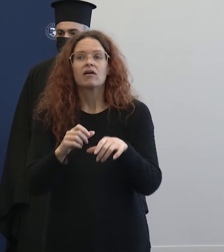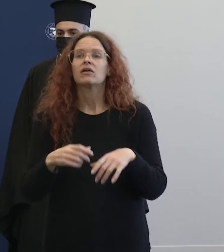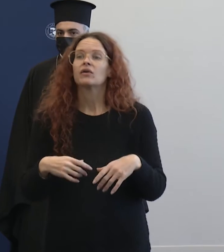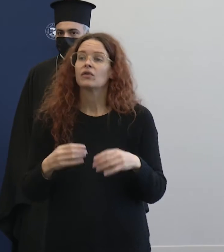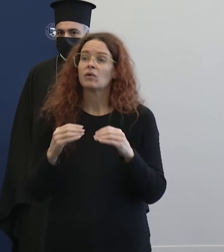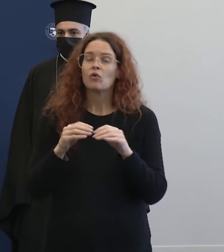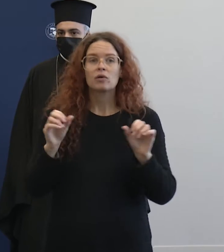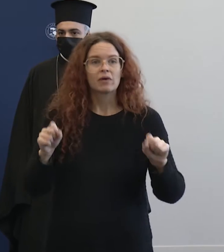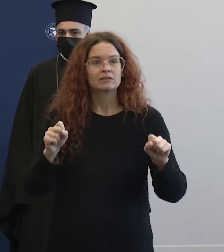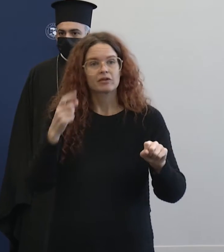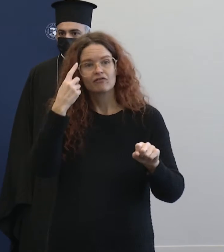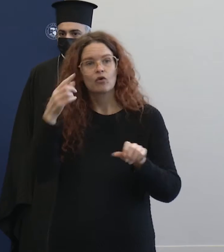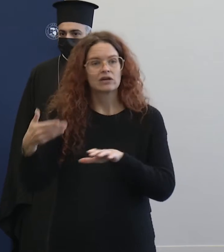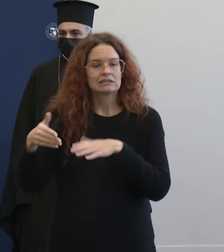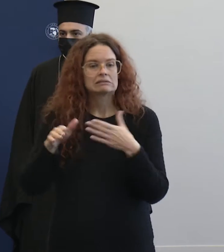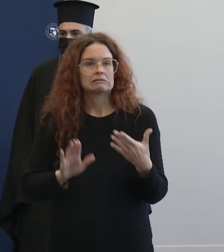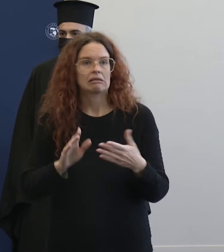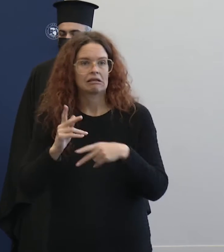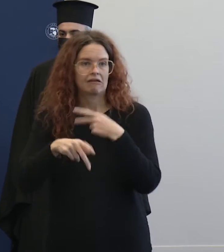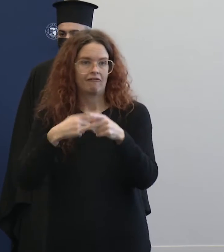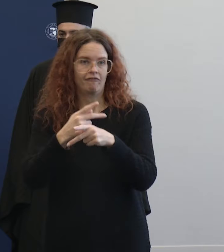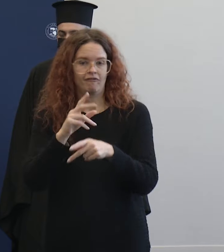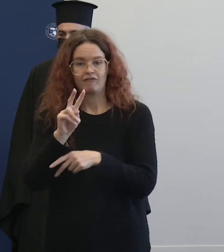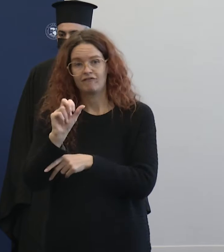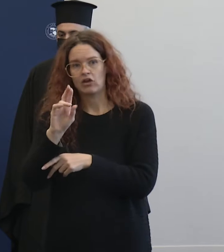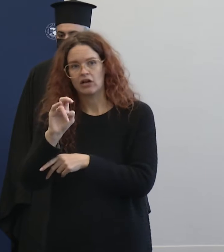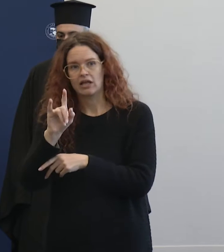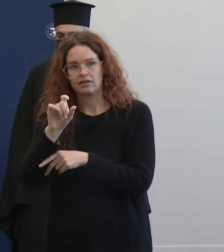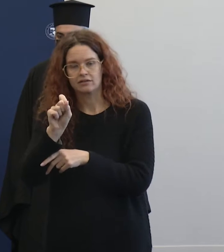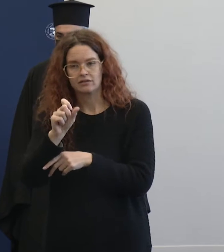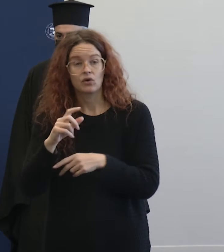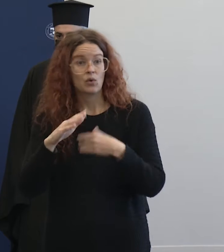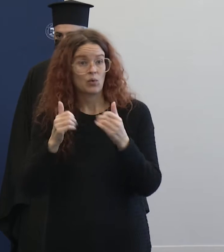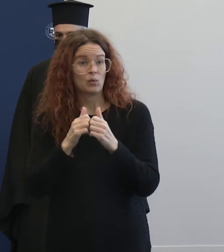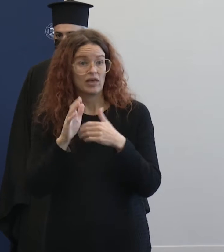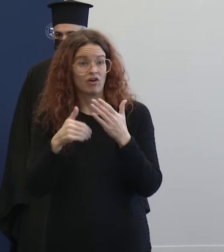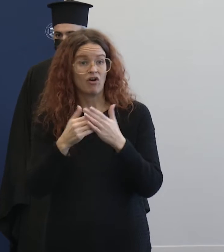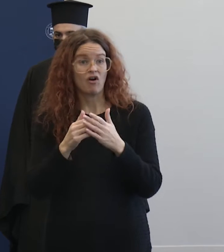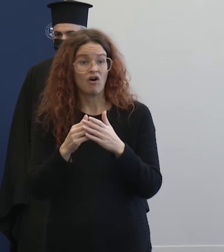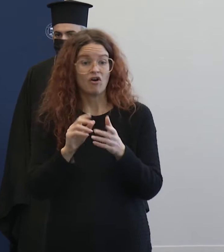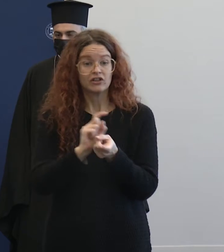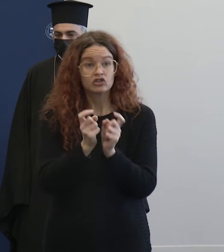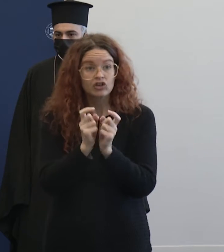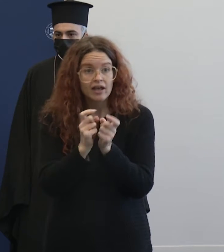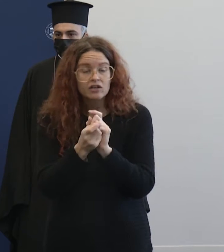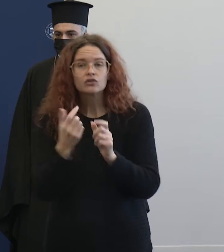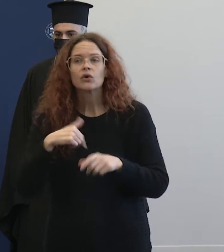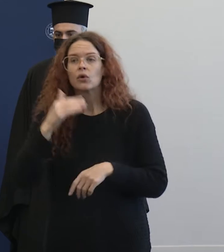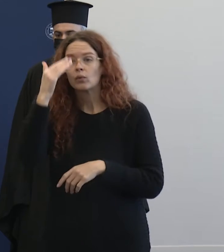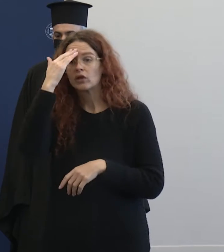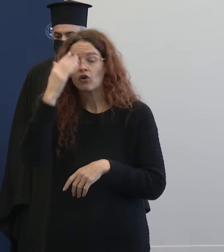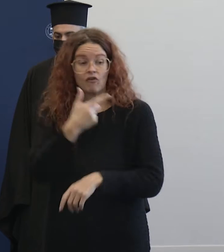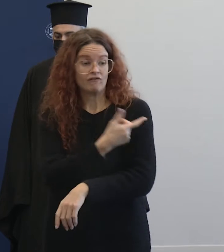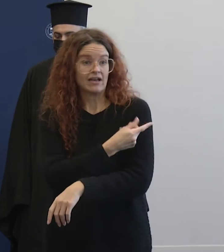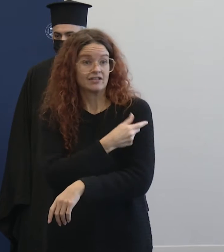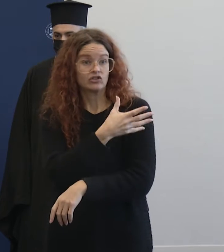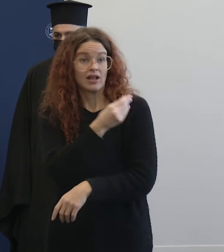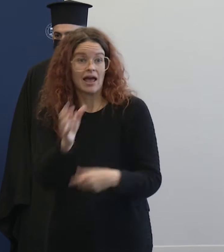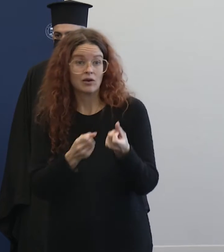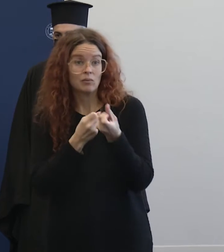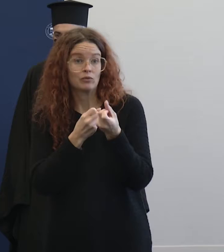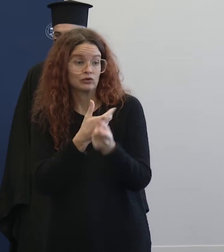the possibility for more deadly variants. With all these mutations, we do know that vaccination, including boosters,